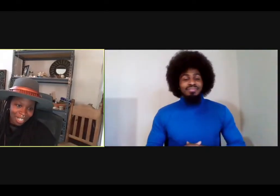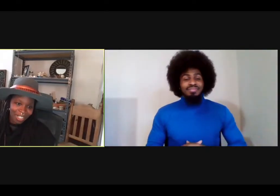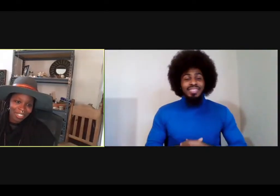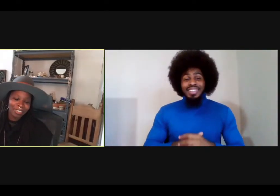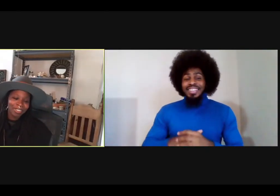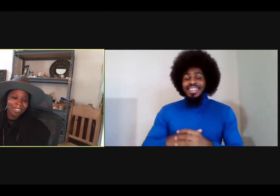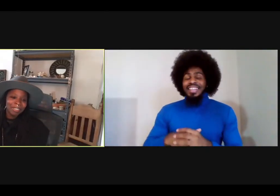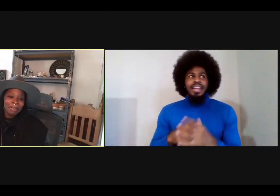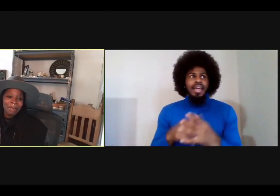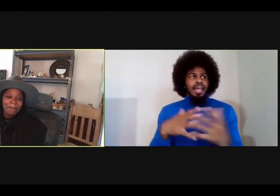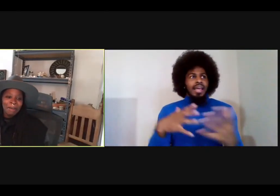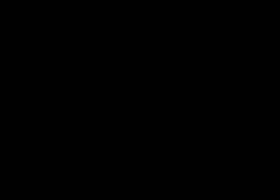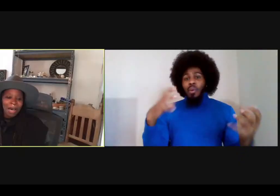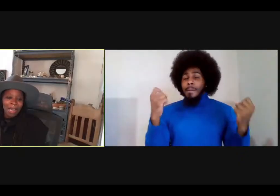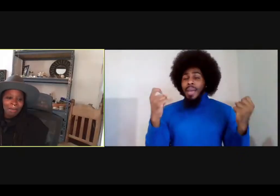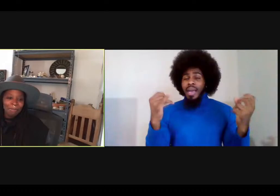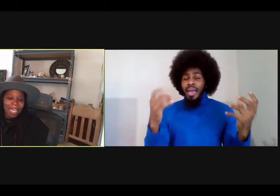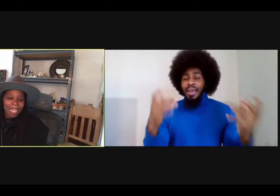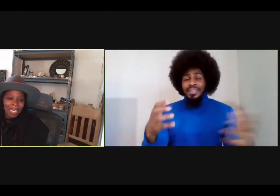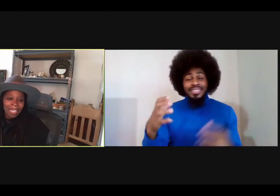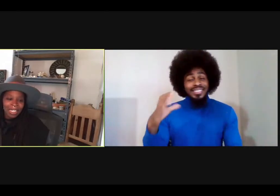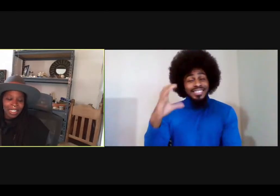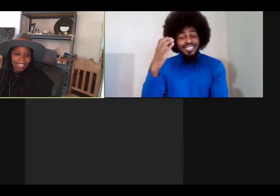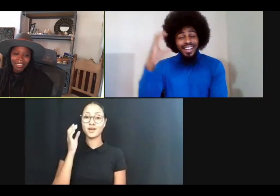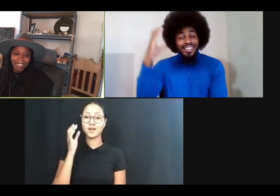great cousin.